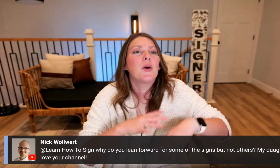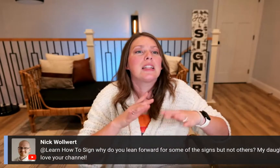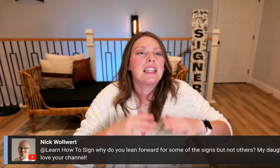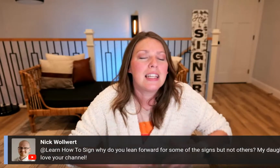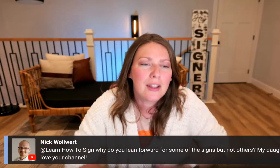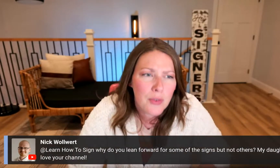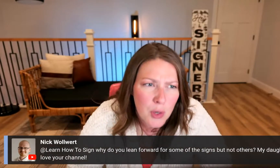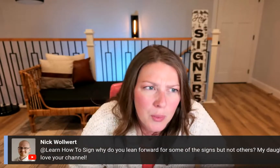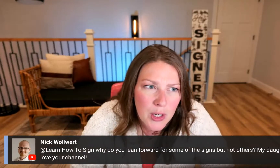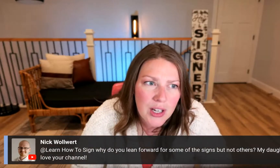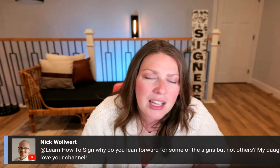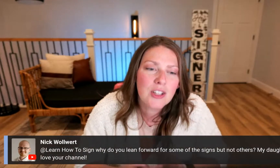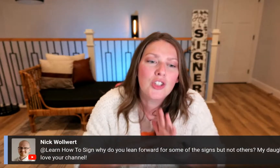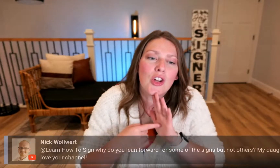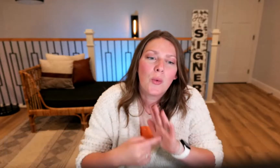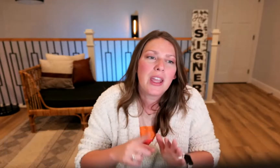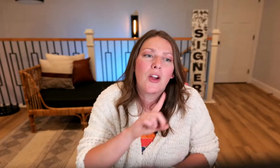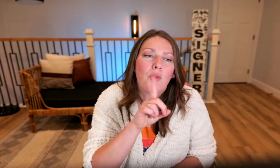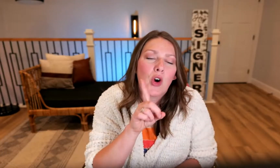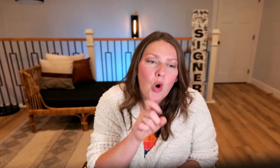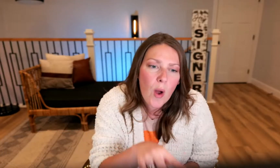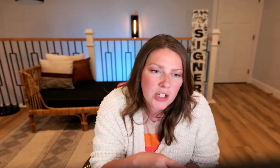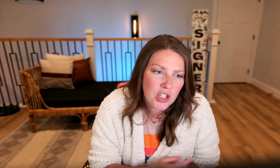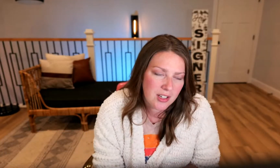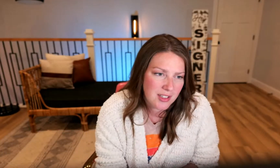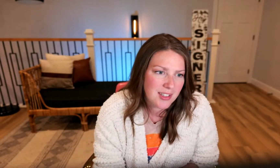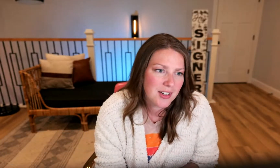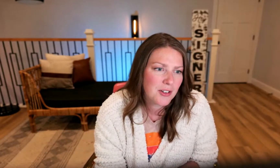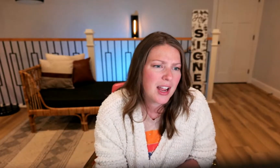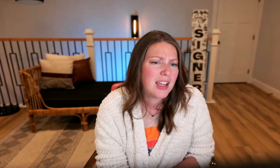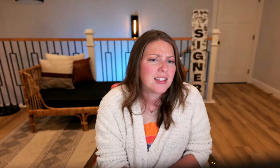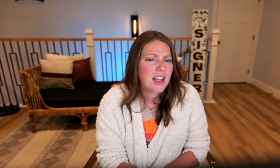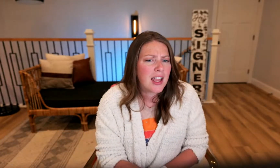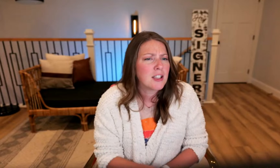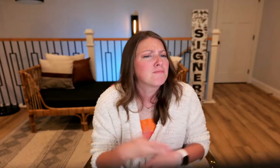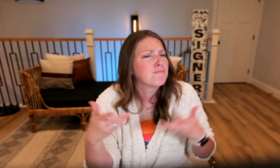So leaning forward is showing for questions, all right? Like,